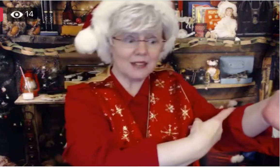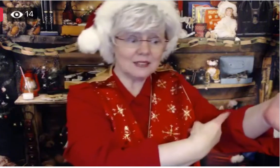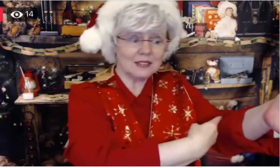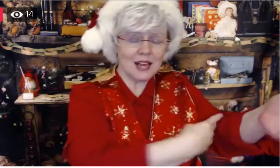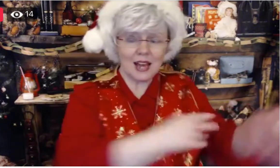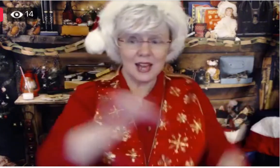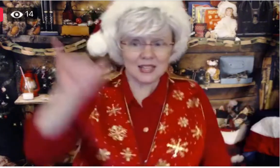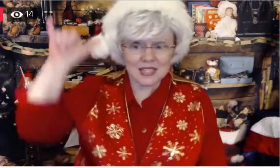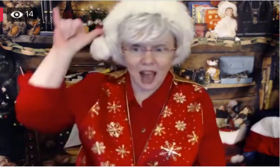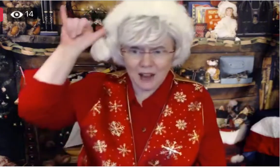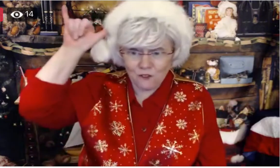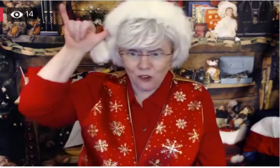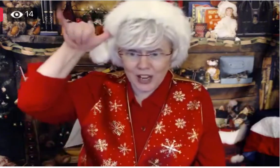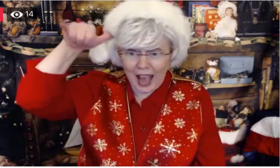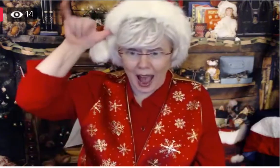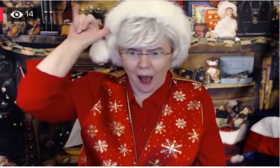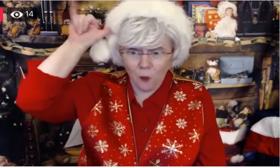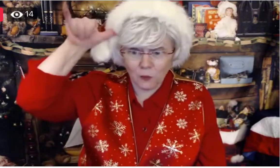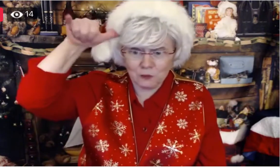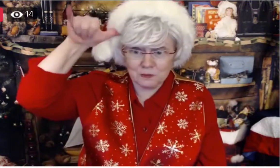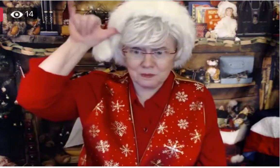sign for cow.